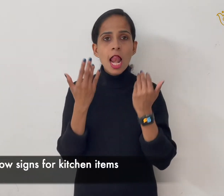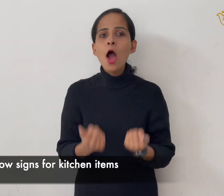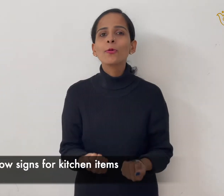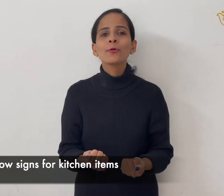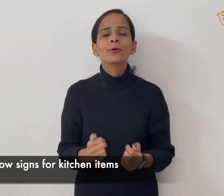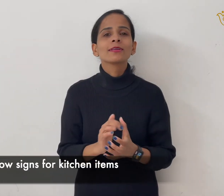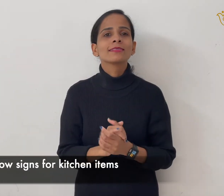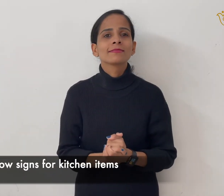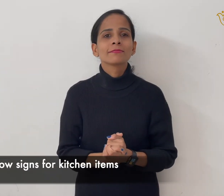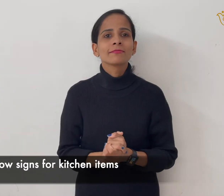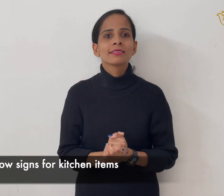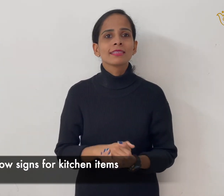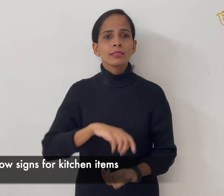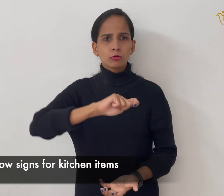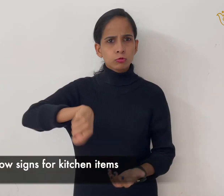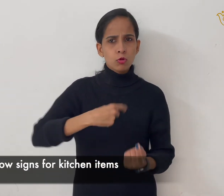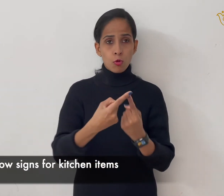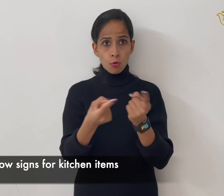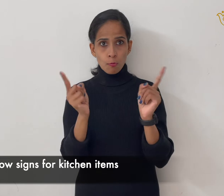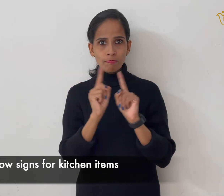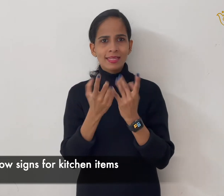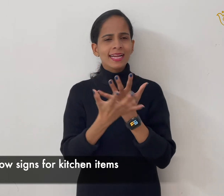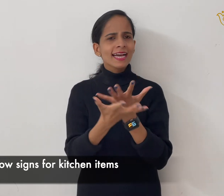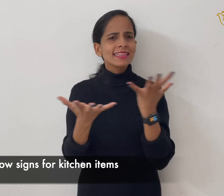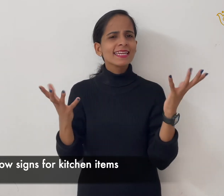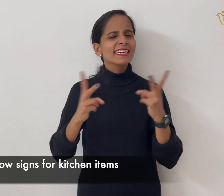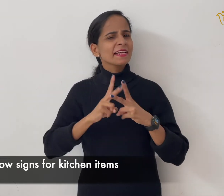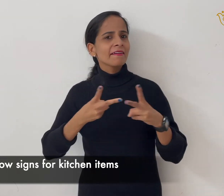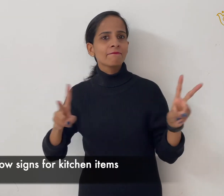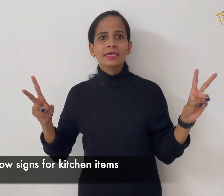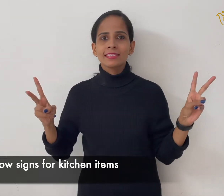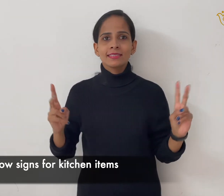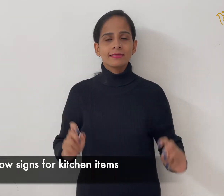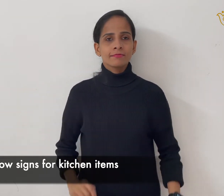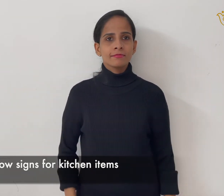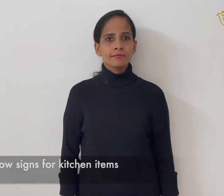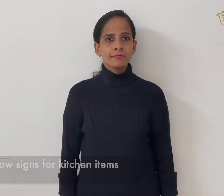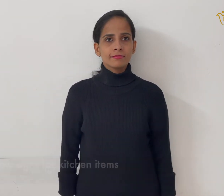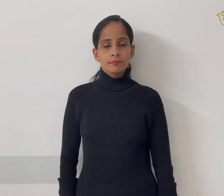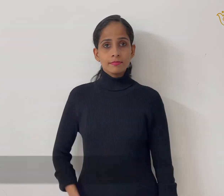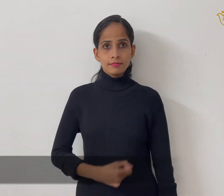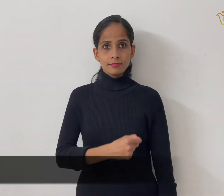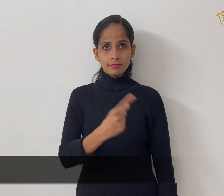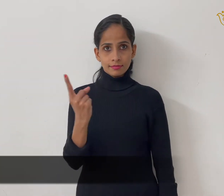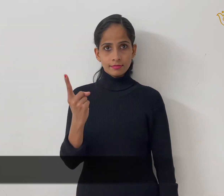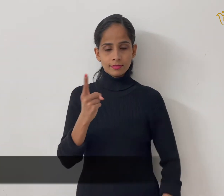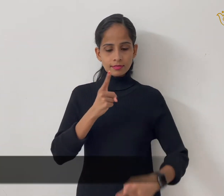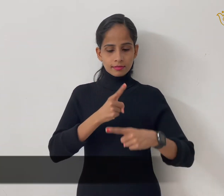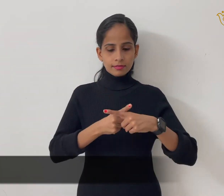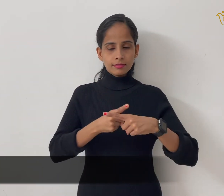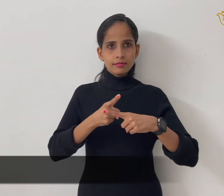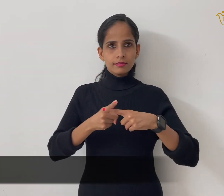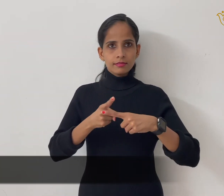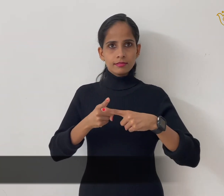Let's learn now signs for kitchen items. Knife, to cut.